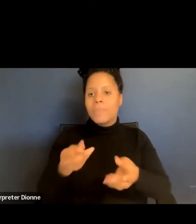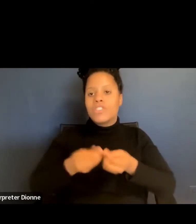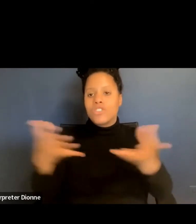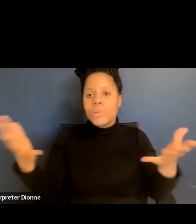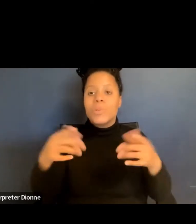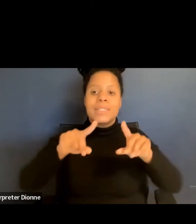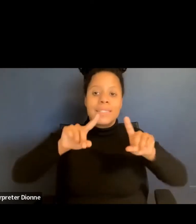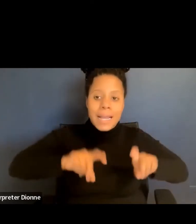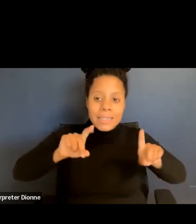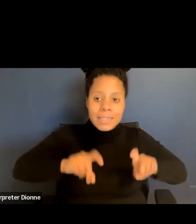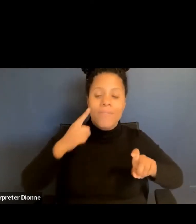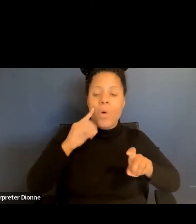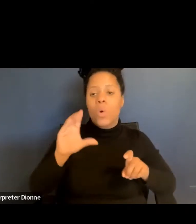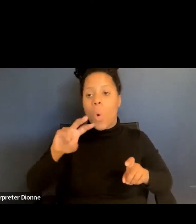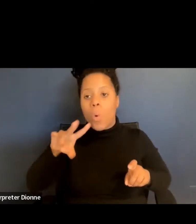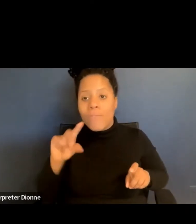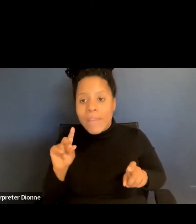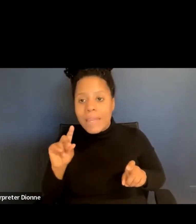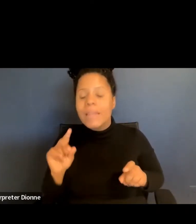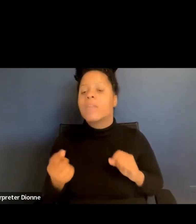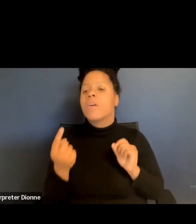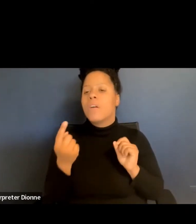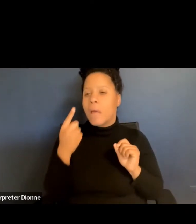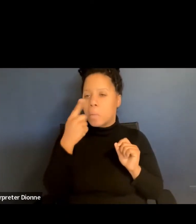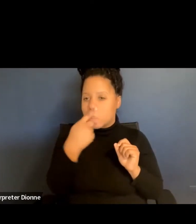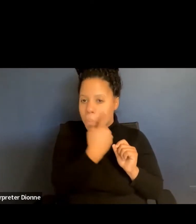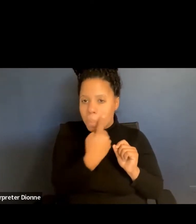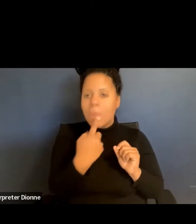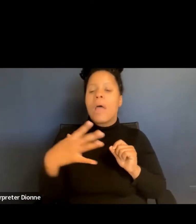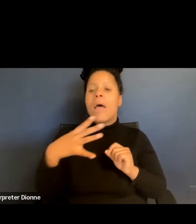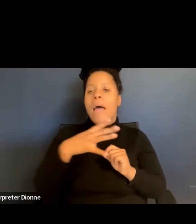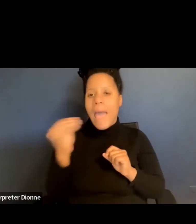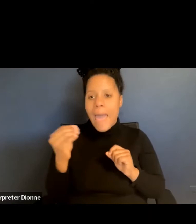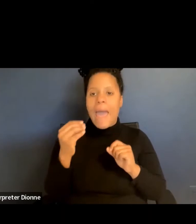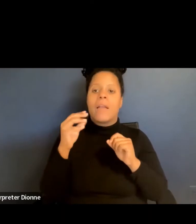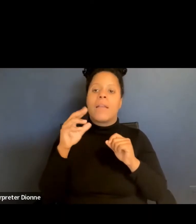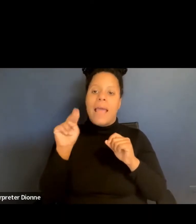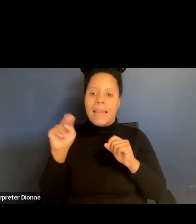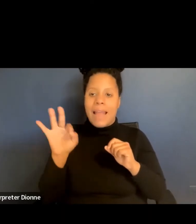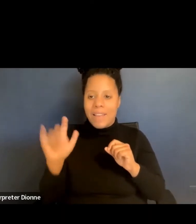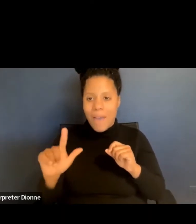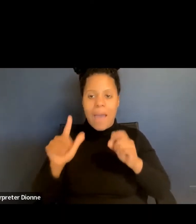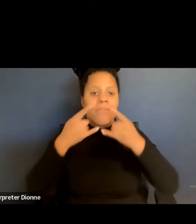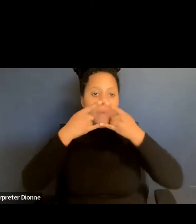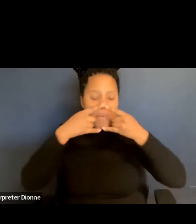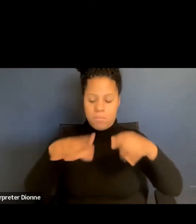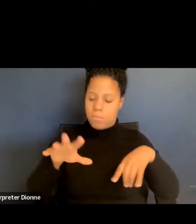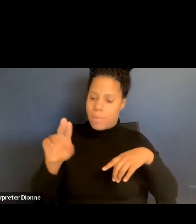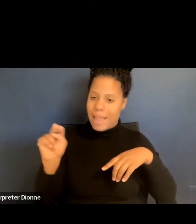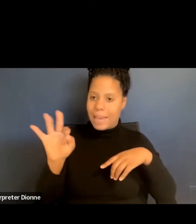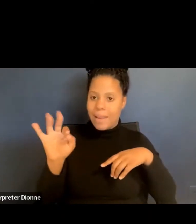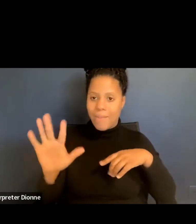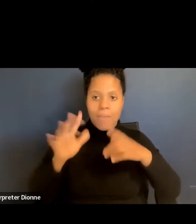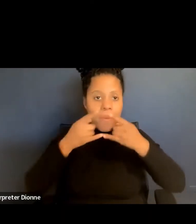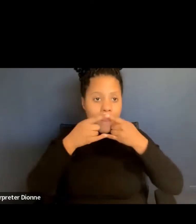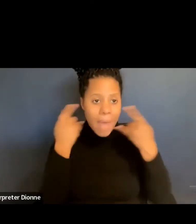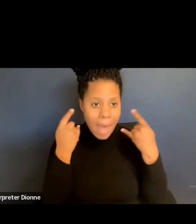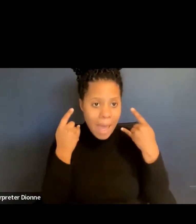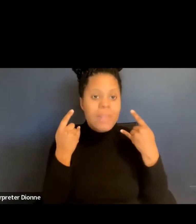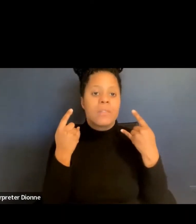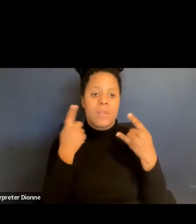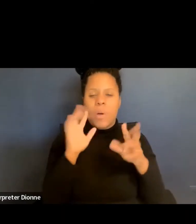older adults and people with disabilities. You all should have received a letter from me and from